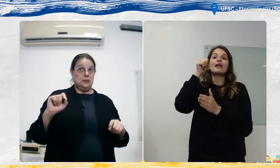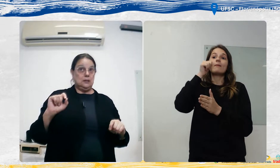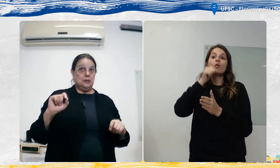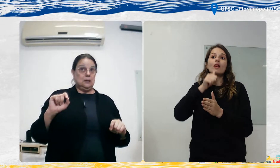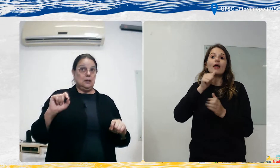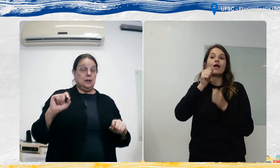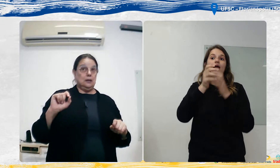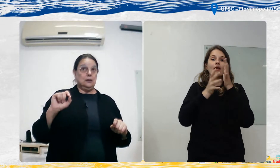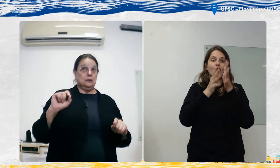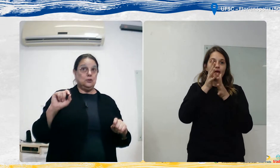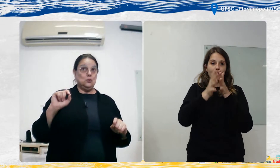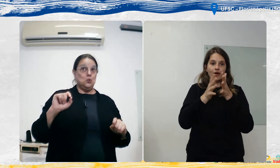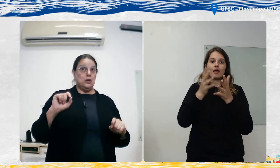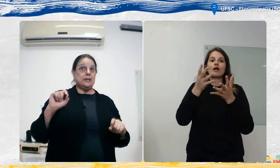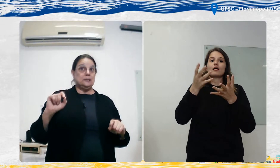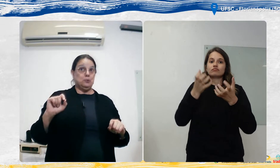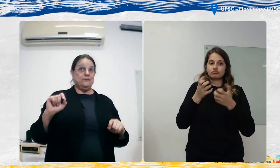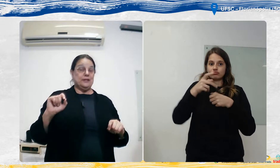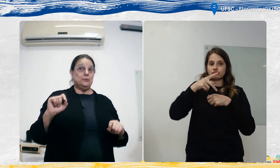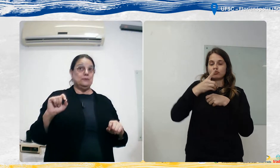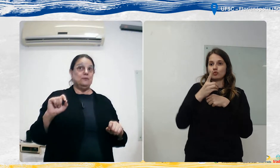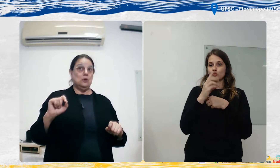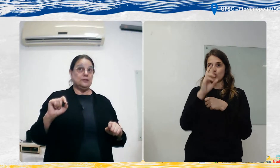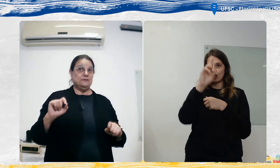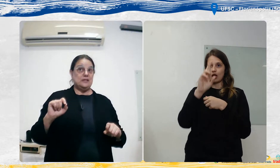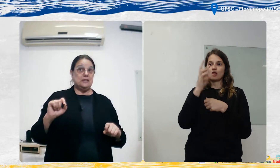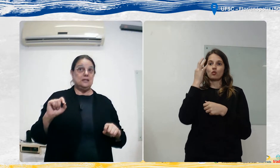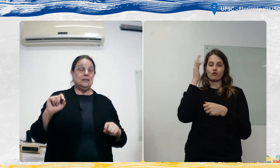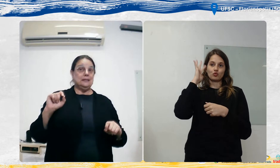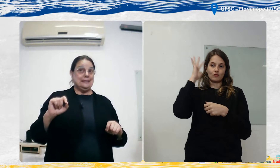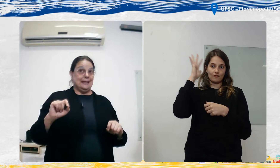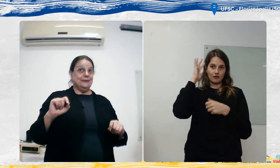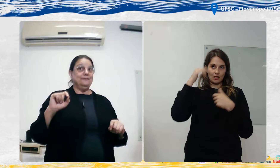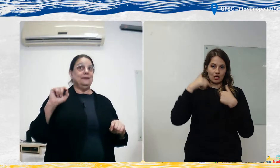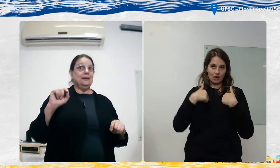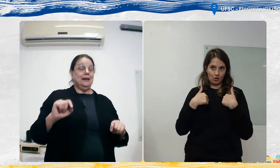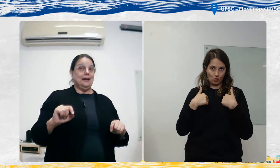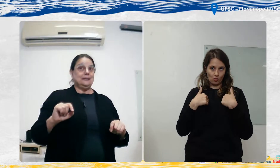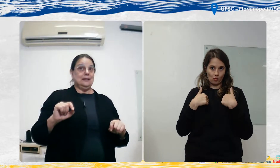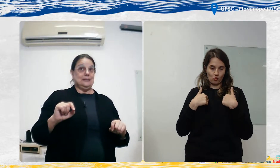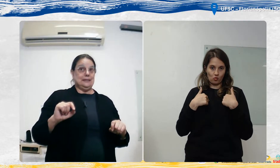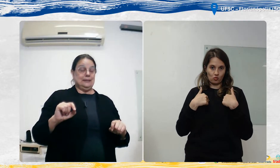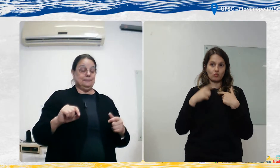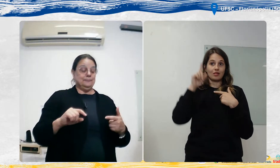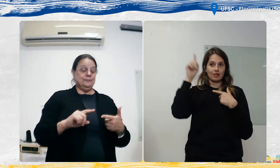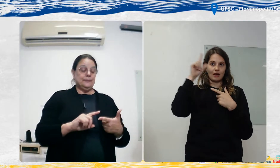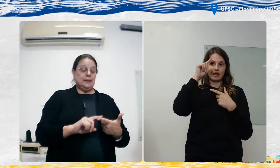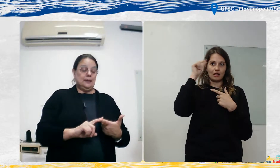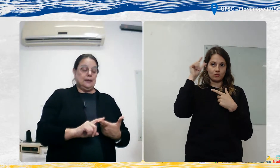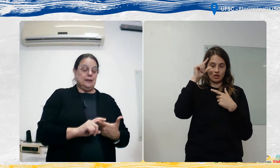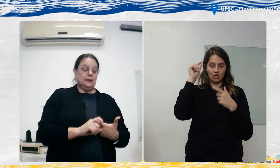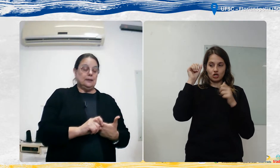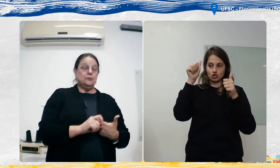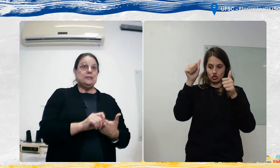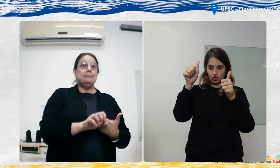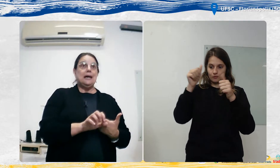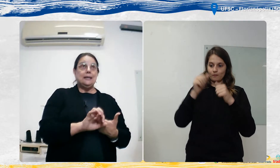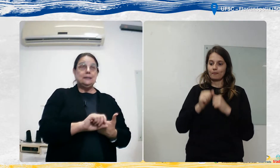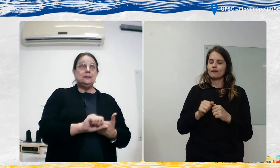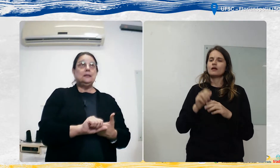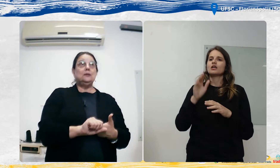PhD, to work as a professor of philosophy, deaf, at Gallaudet. There